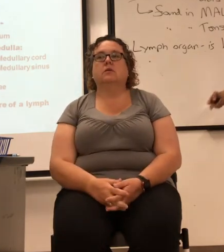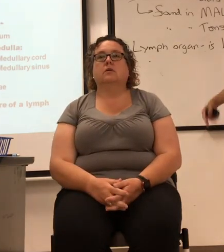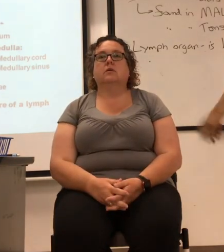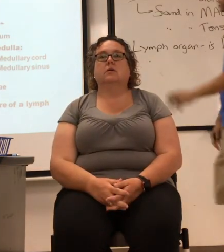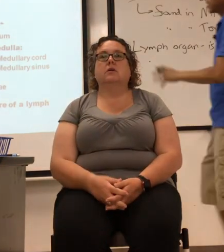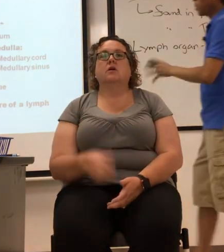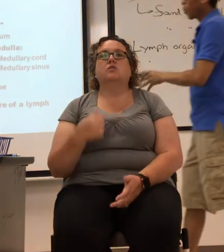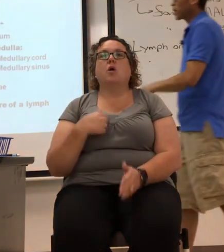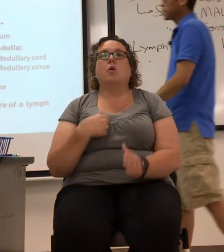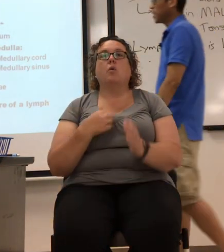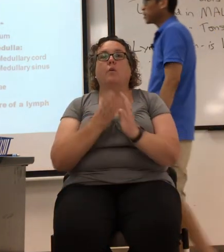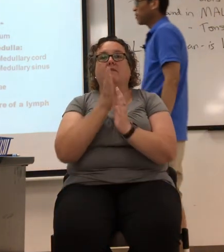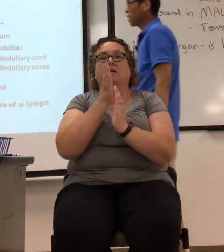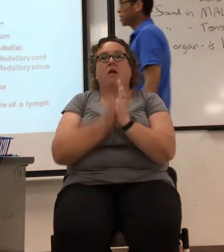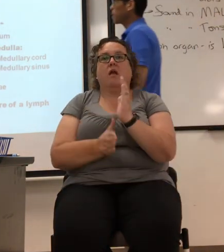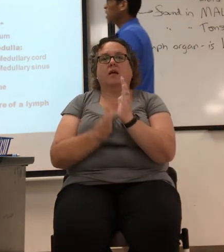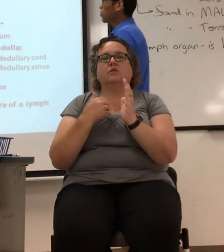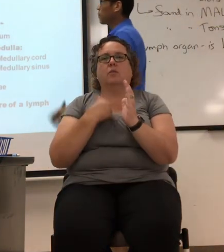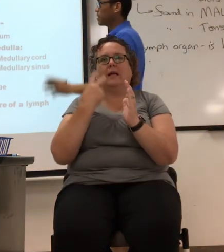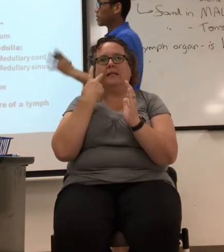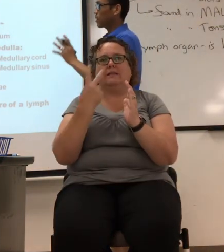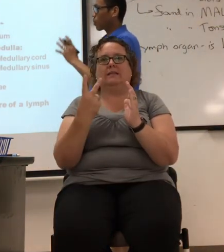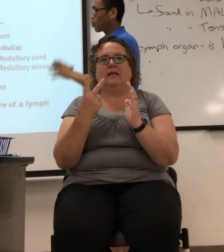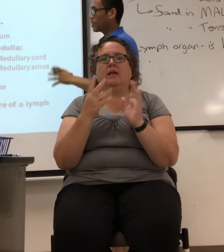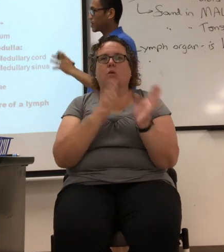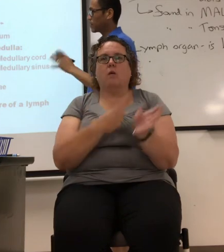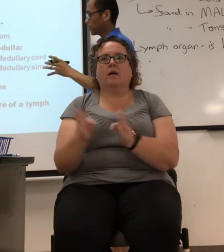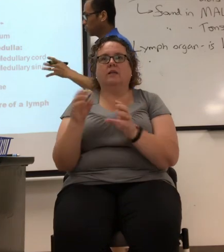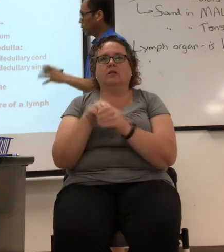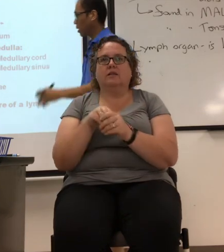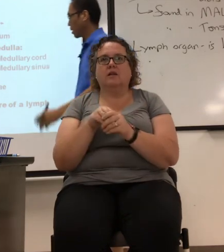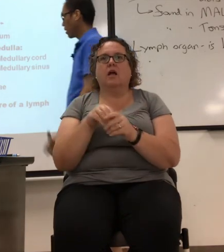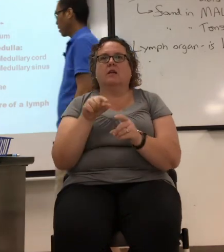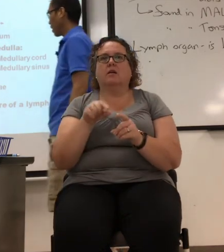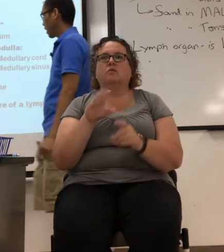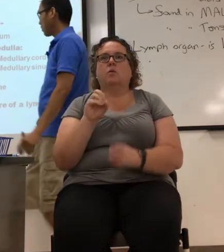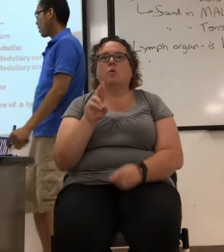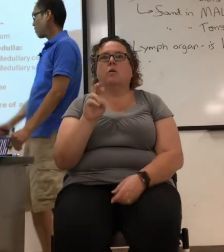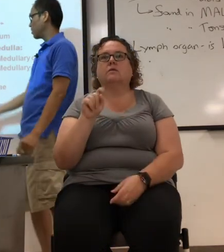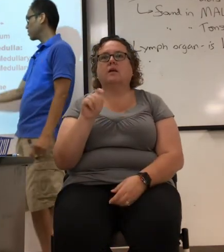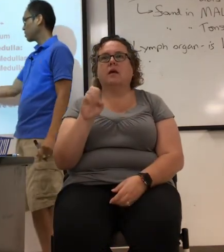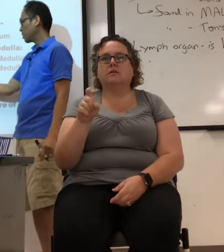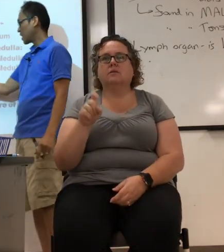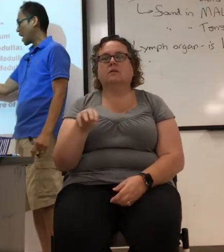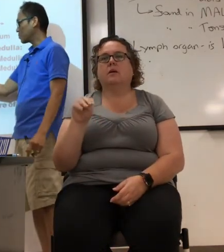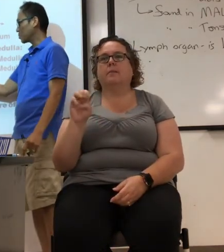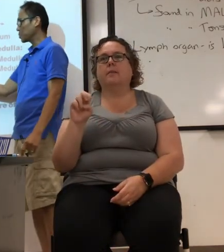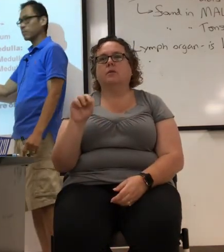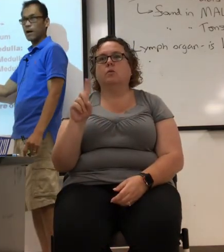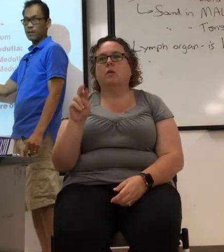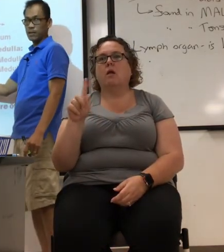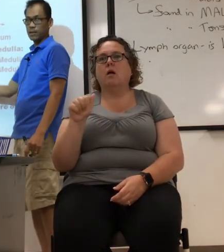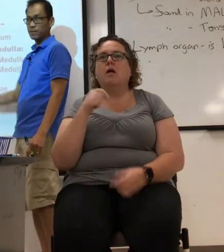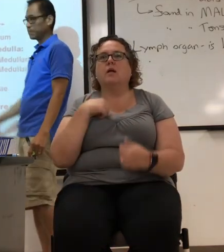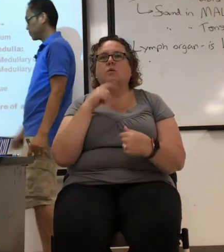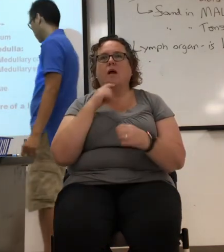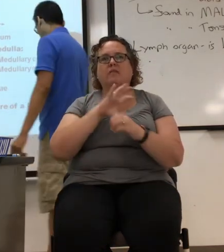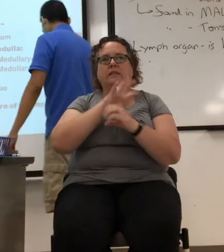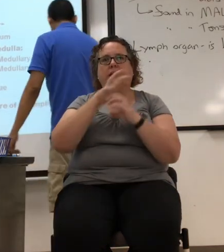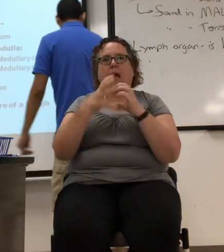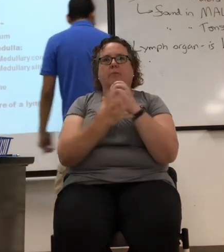it open here so we can see the organization of the inside. There's basically a cortex and medulla, and we have this capsule surrounding